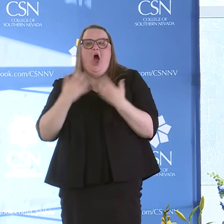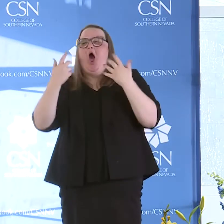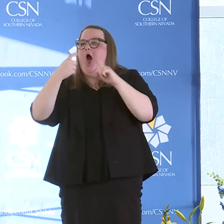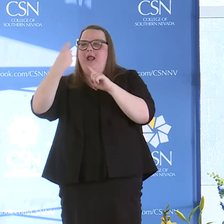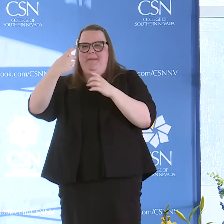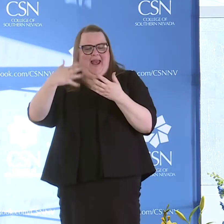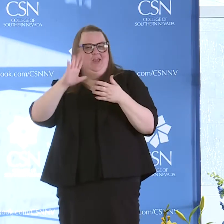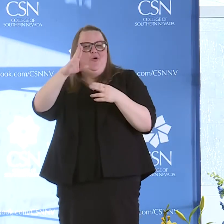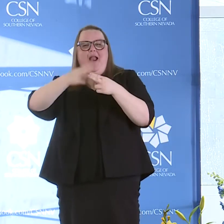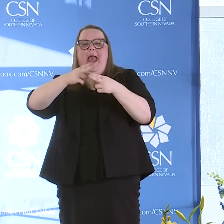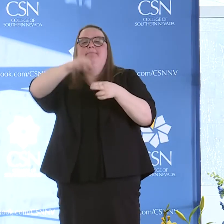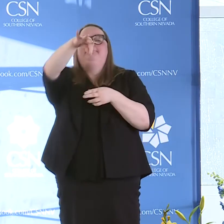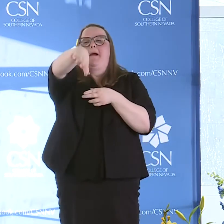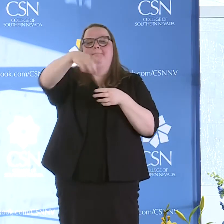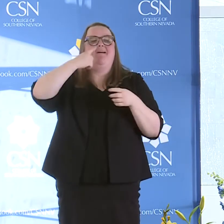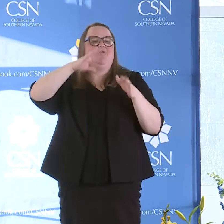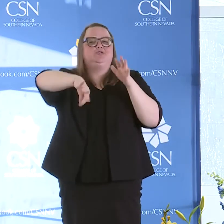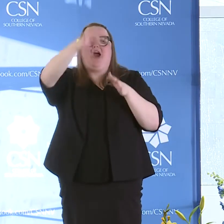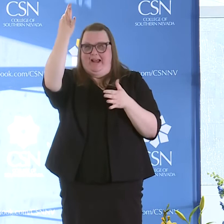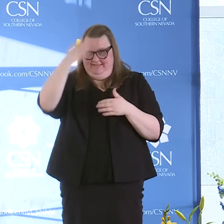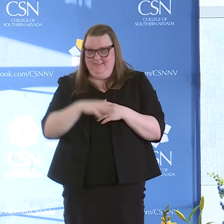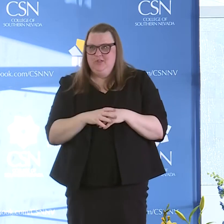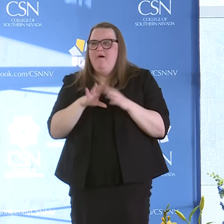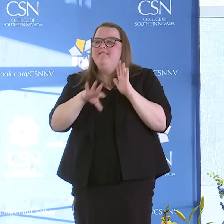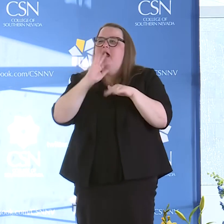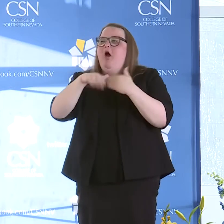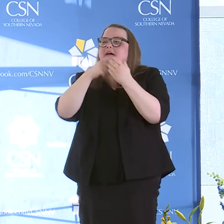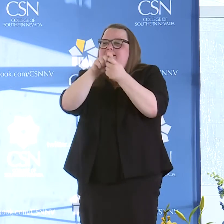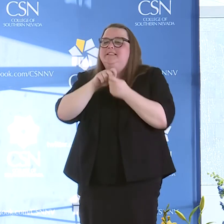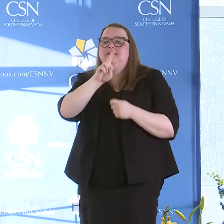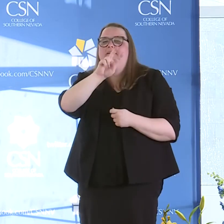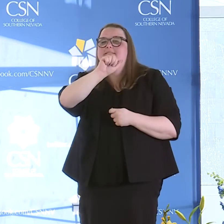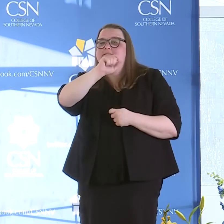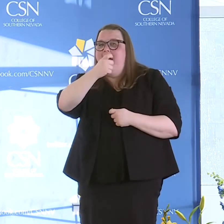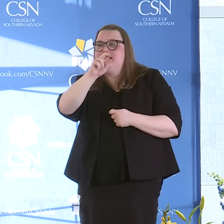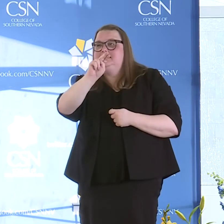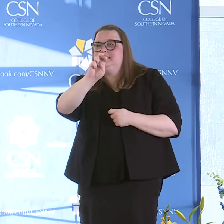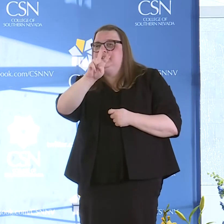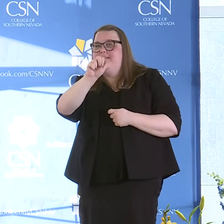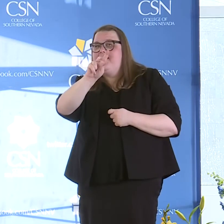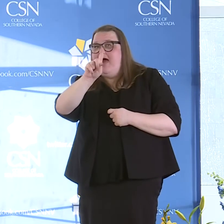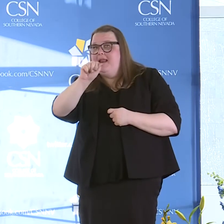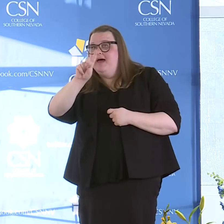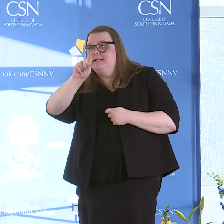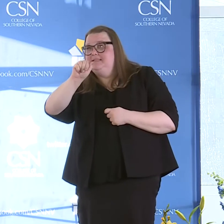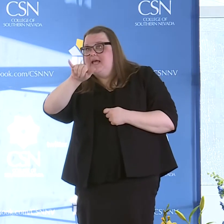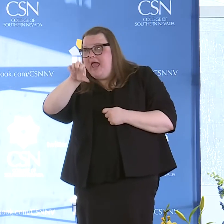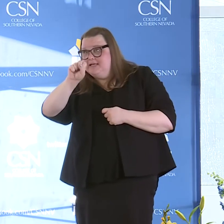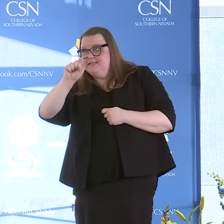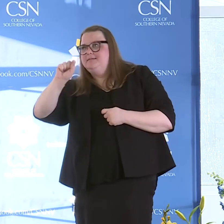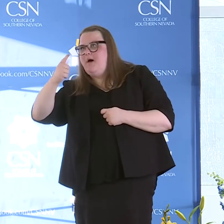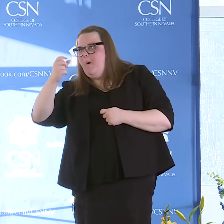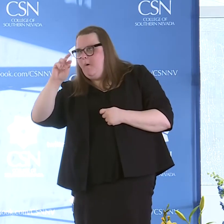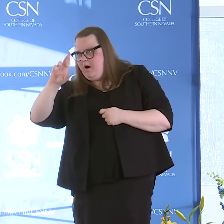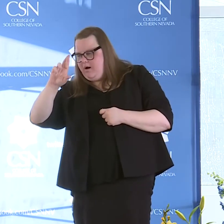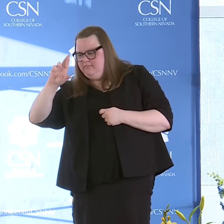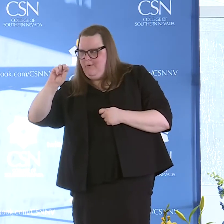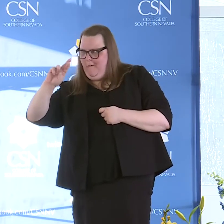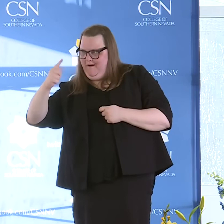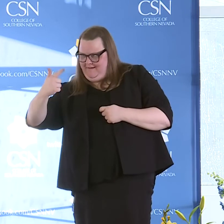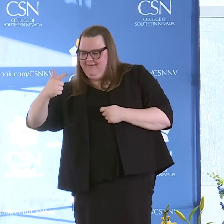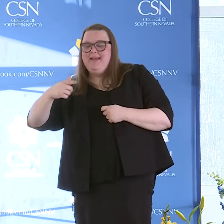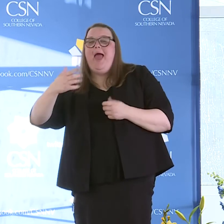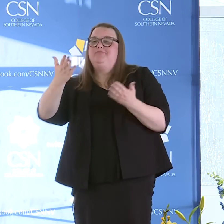entered. So find all the details at VaxNevadaDays.org. And tune in next Thursday as we